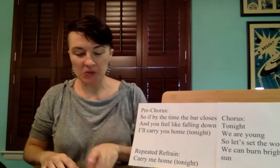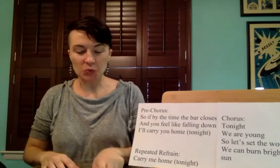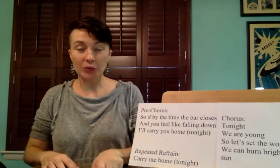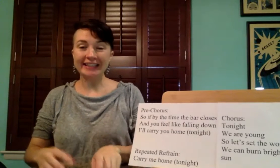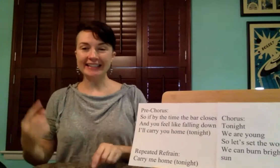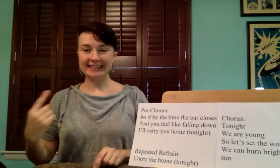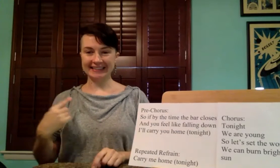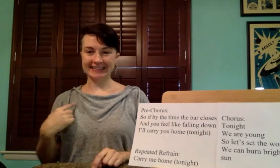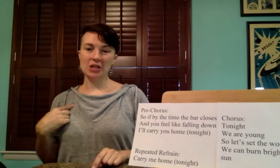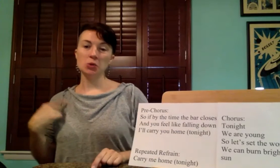we